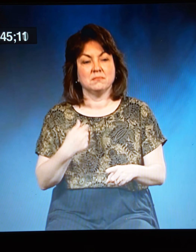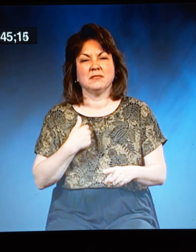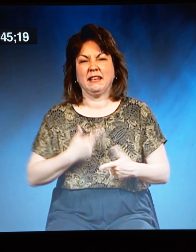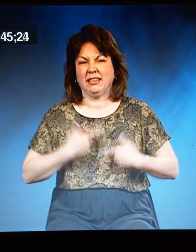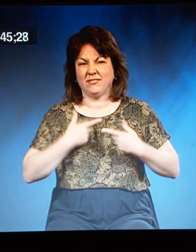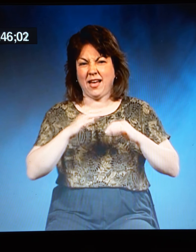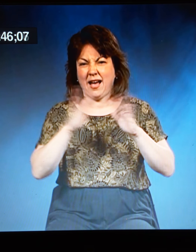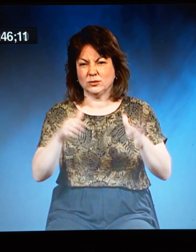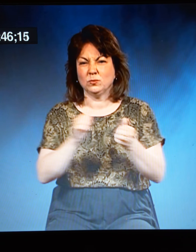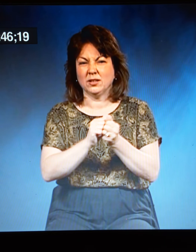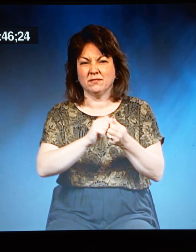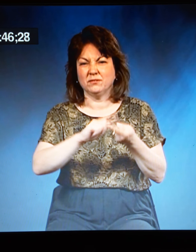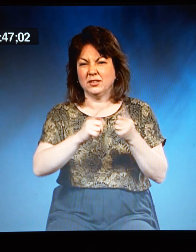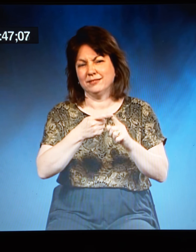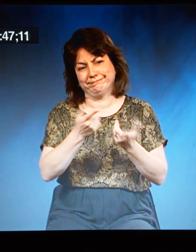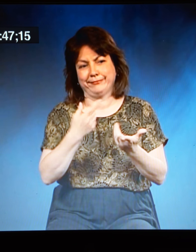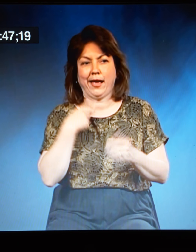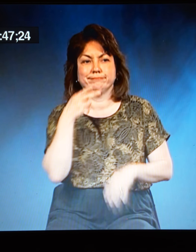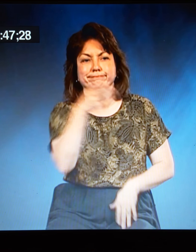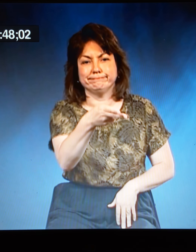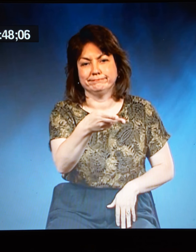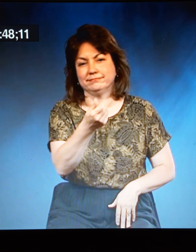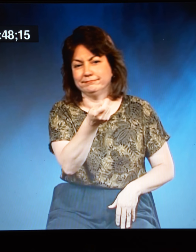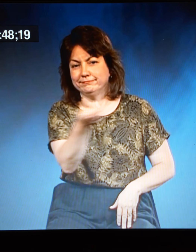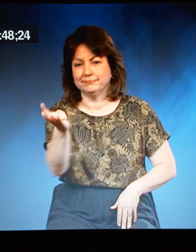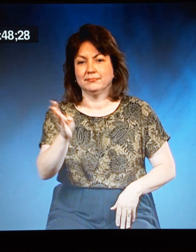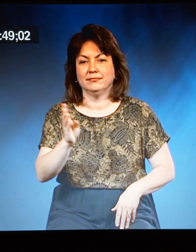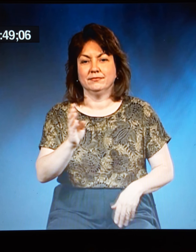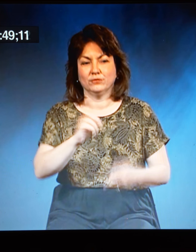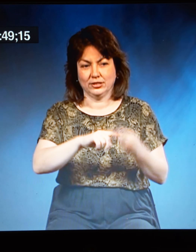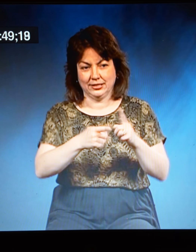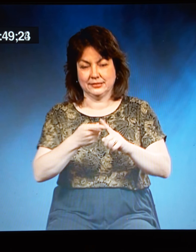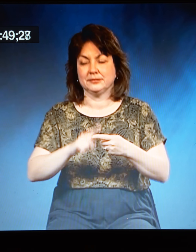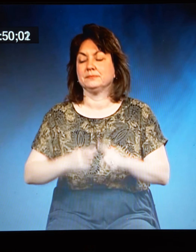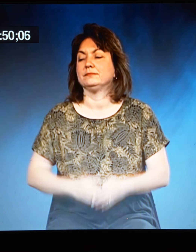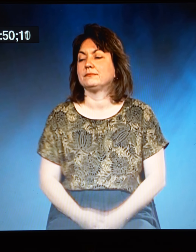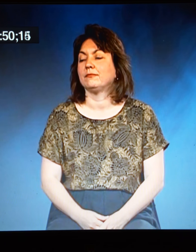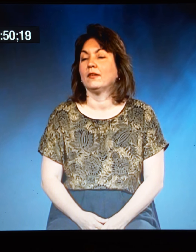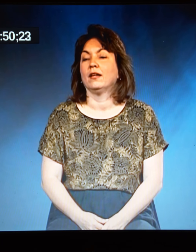When I first moved to San Diego, California, I decided to move in with a few of my girlfriends.